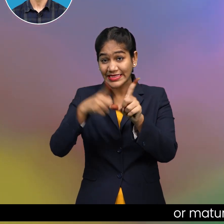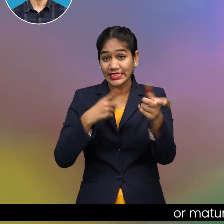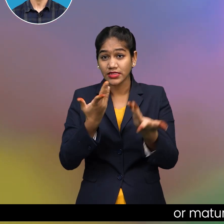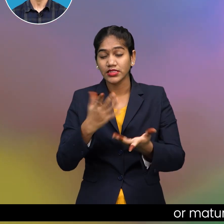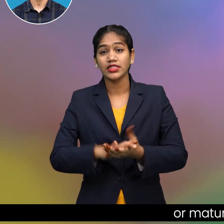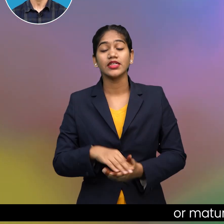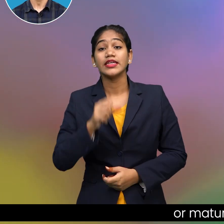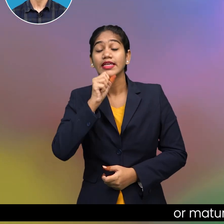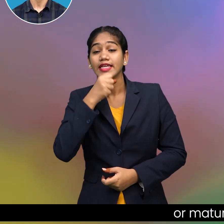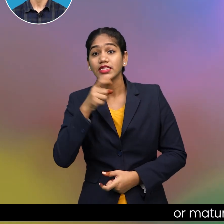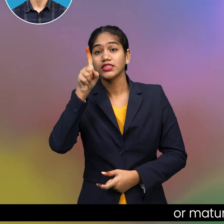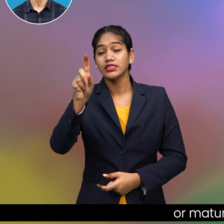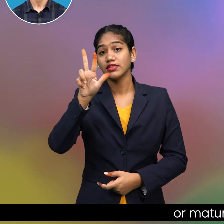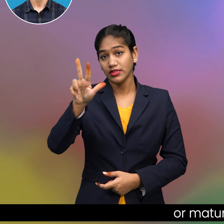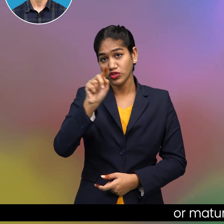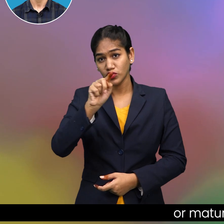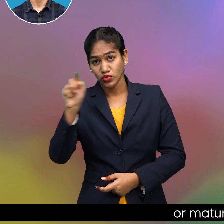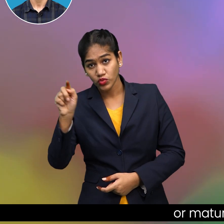or maturity in a person.